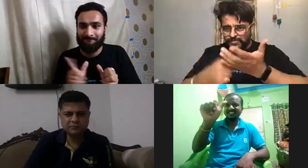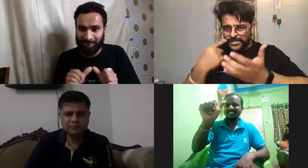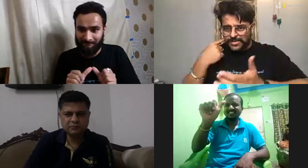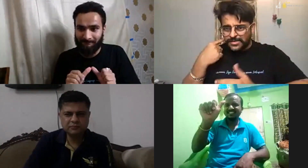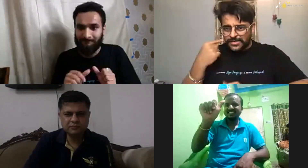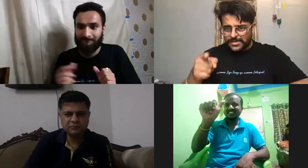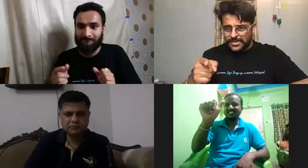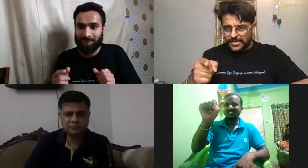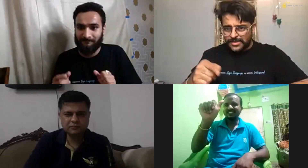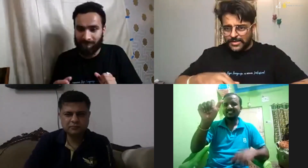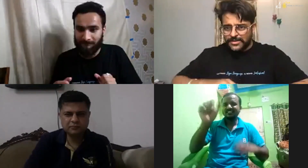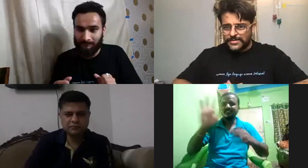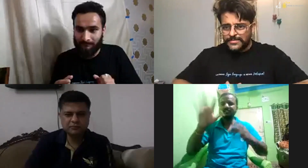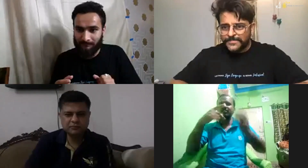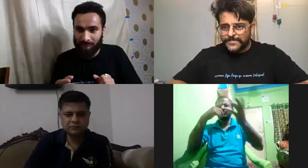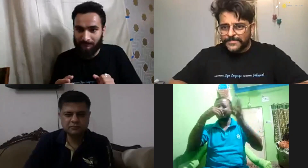Masala puri.